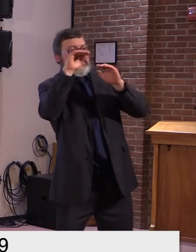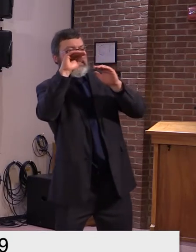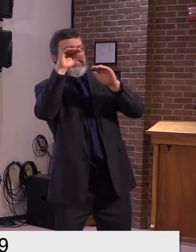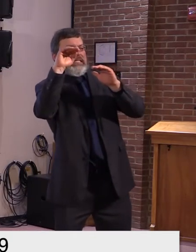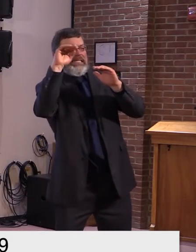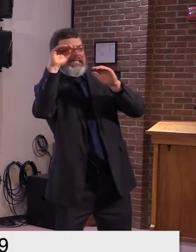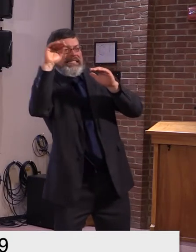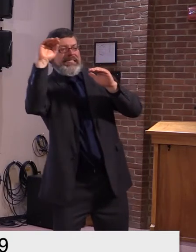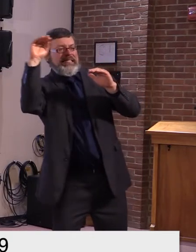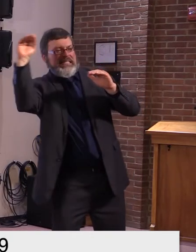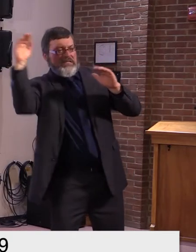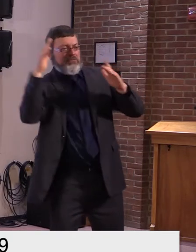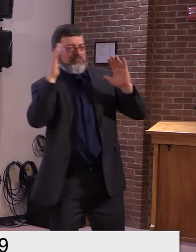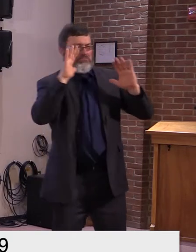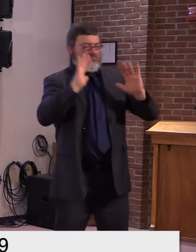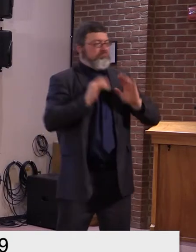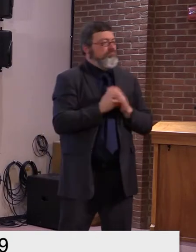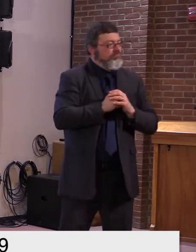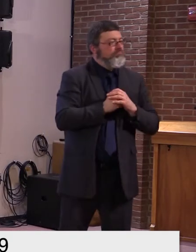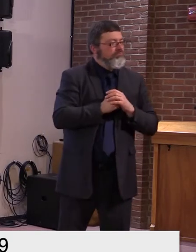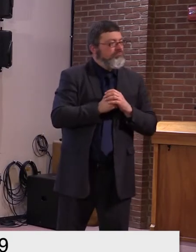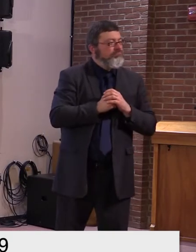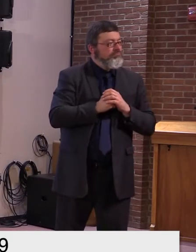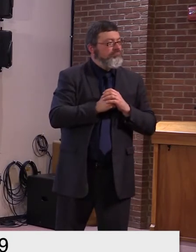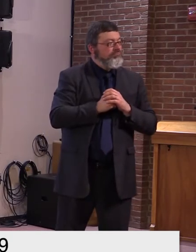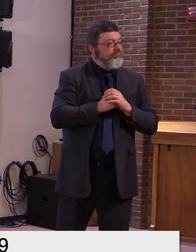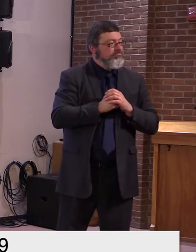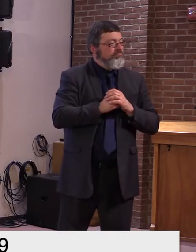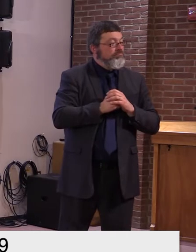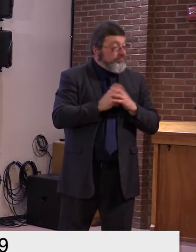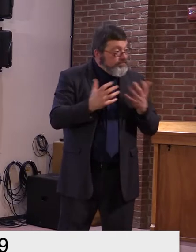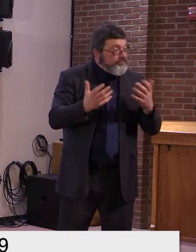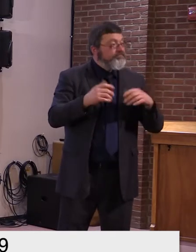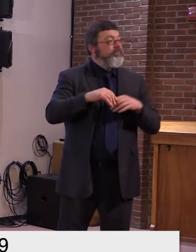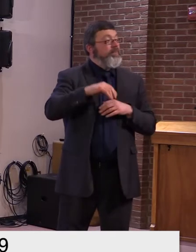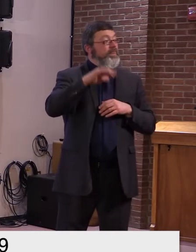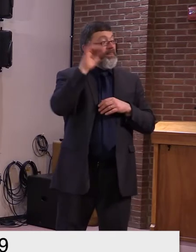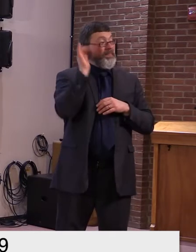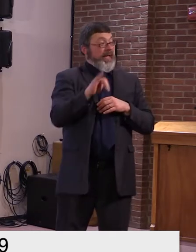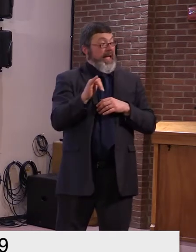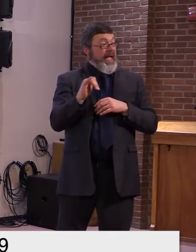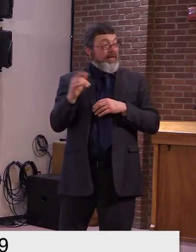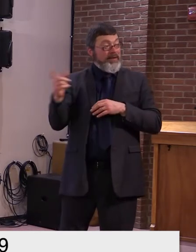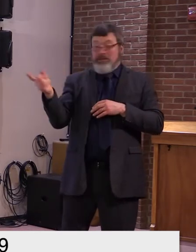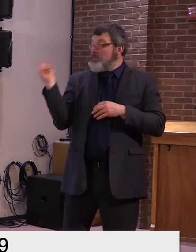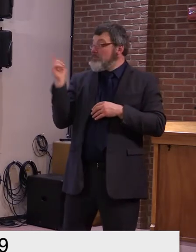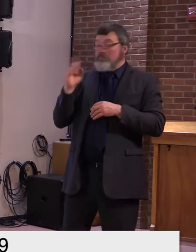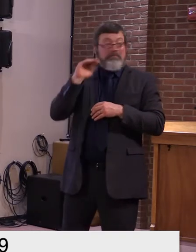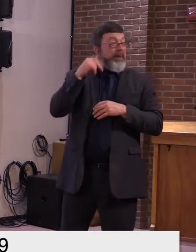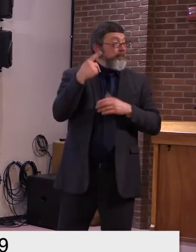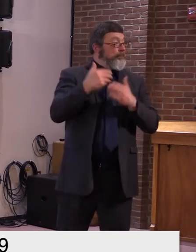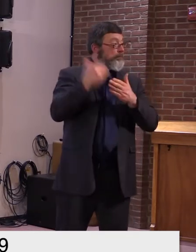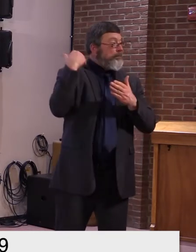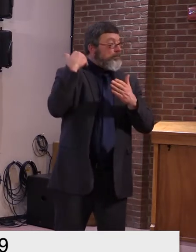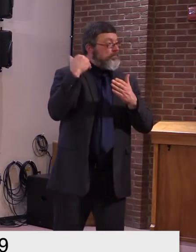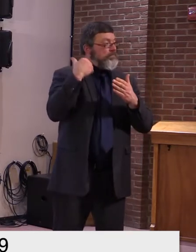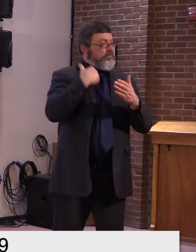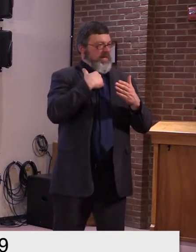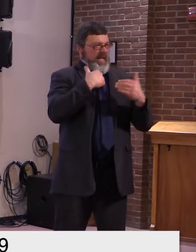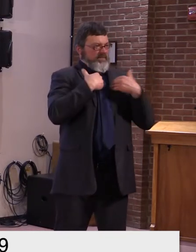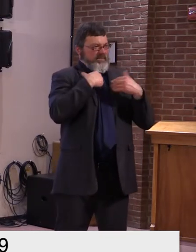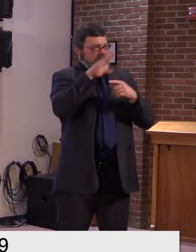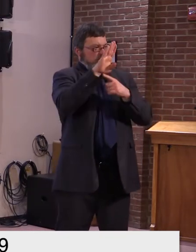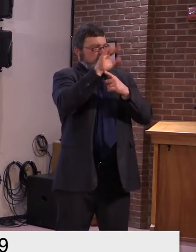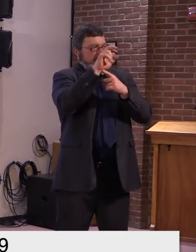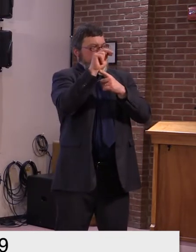numbers. As you may have noticed from the heat map, both Chittenden County and Bennington County stand out for the number of active cases in those